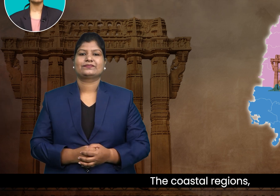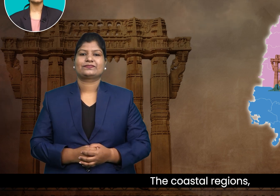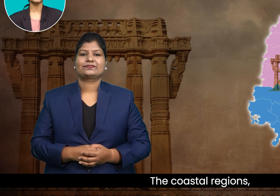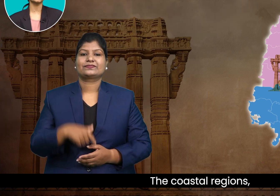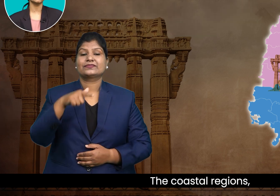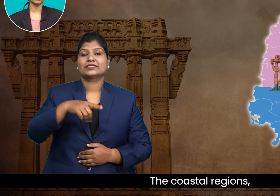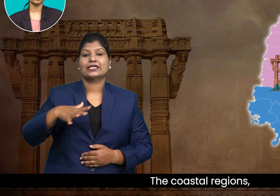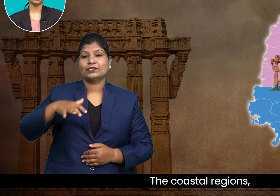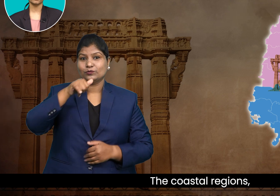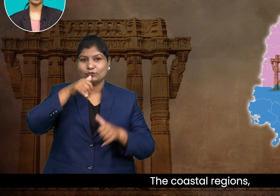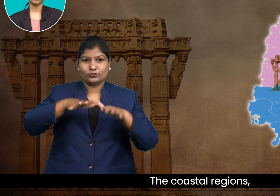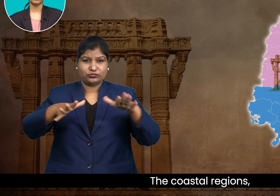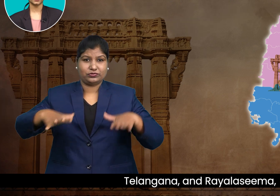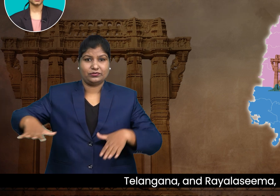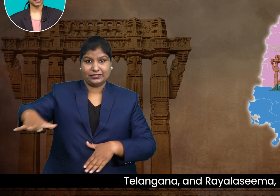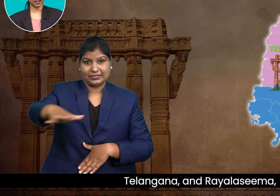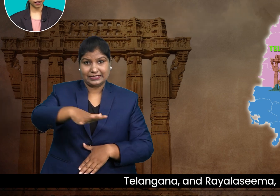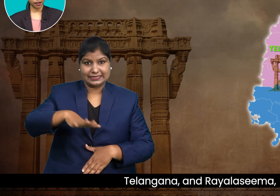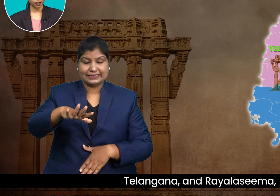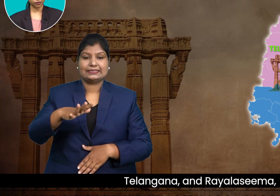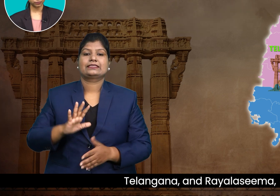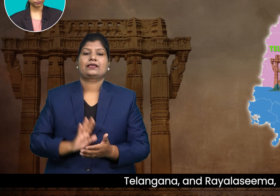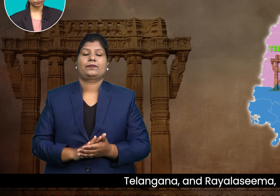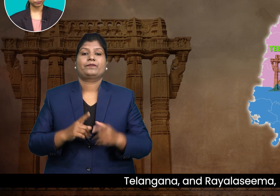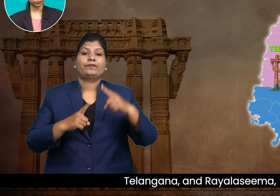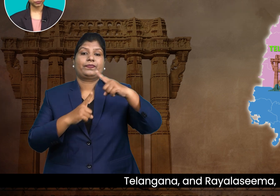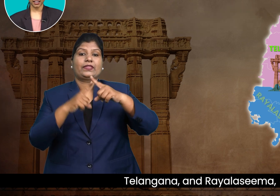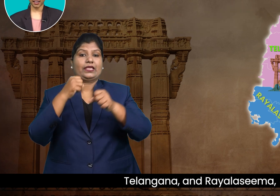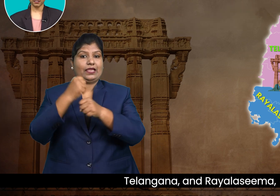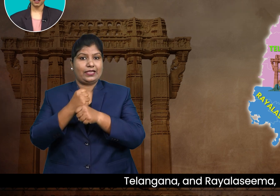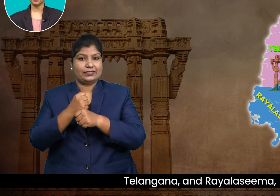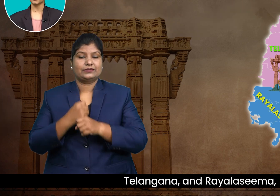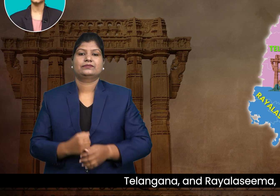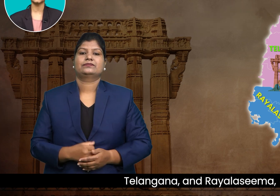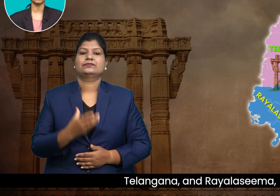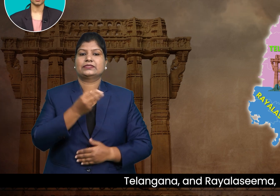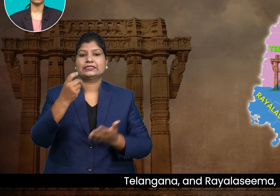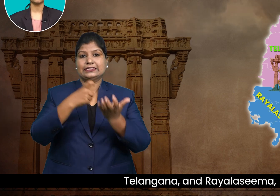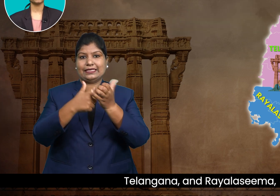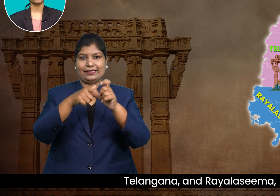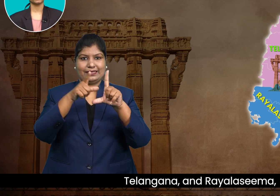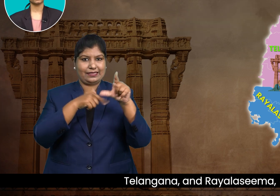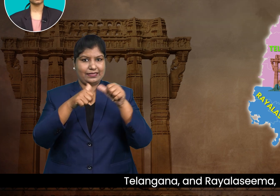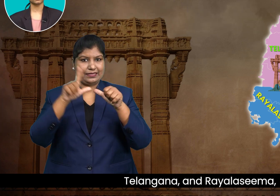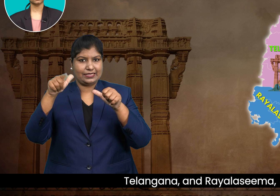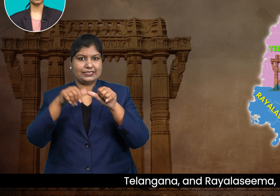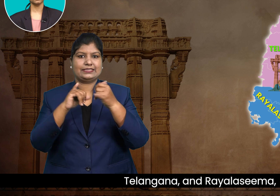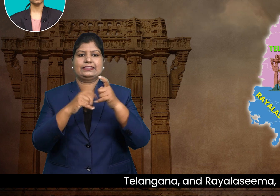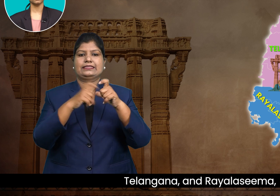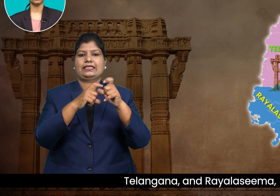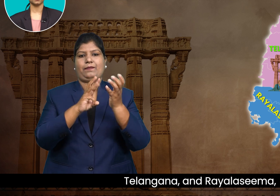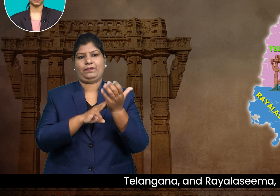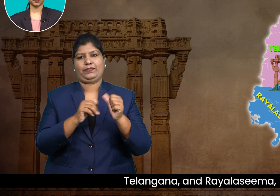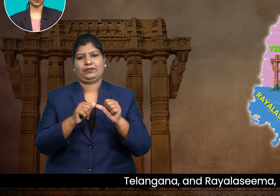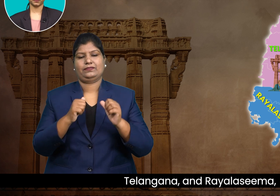the coastal regions, Telangana and Rayalaseema.